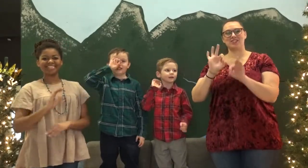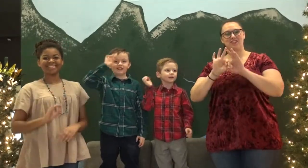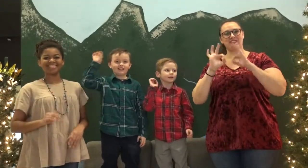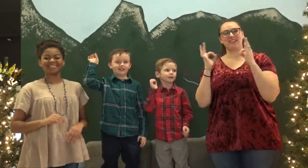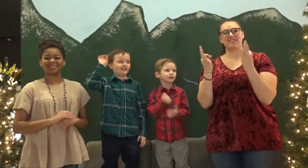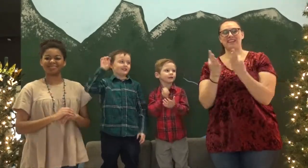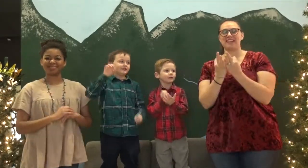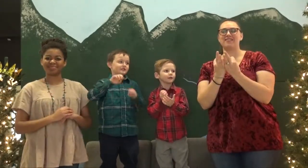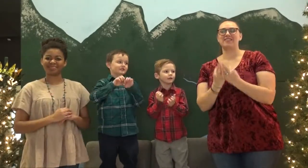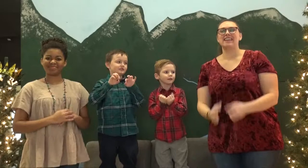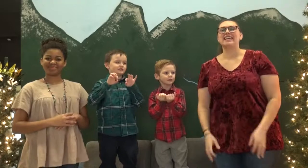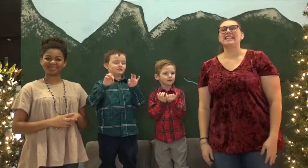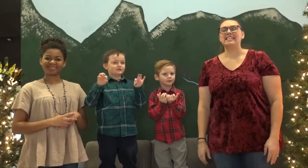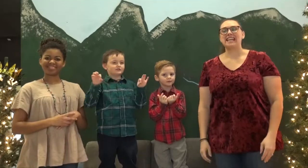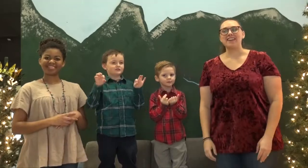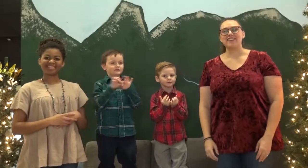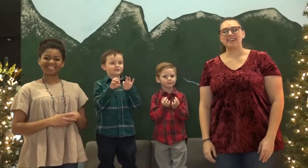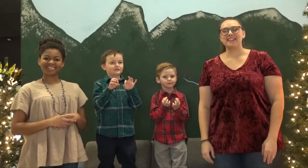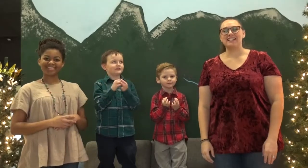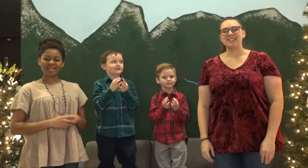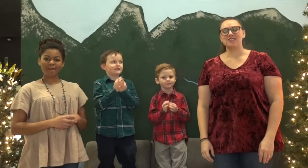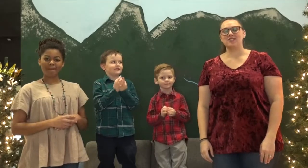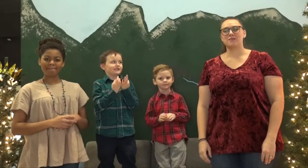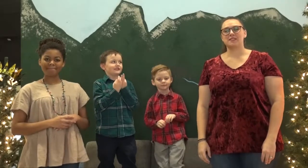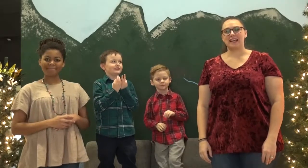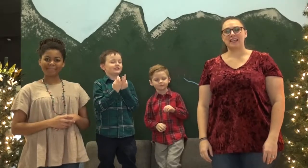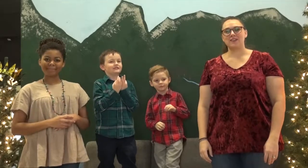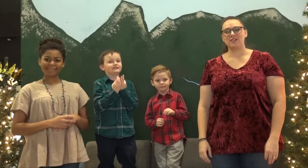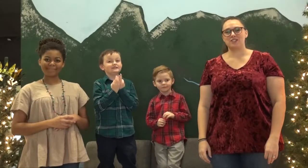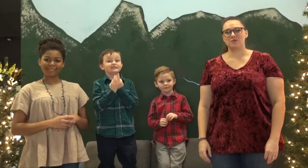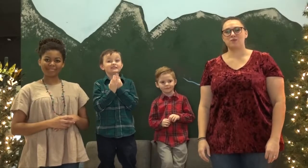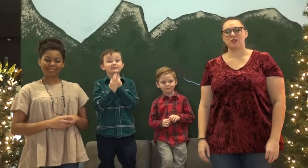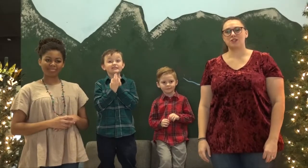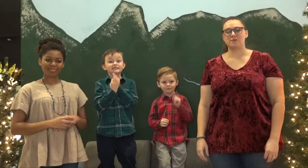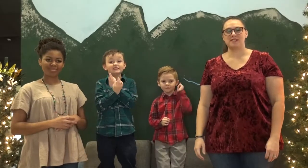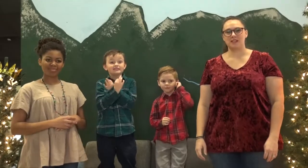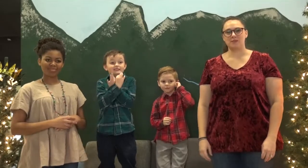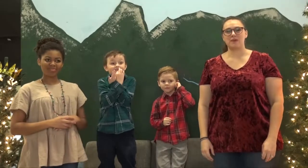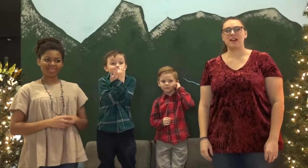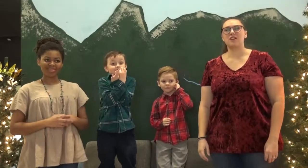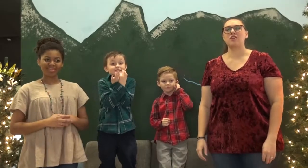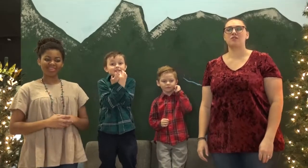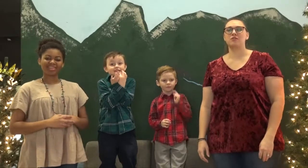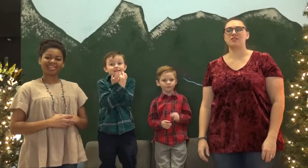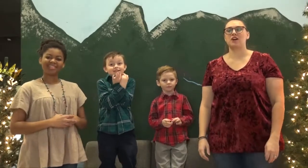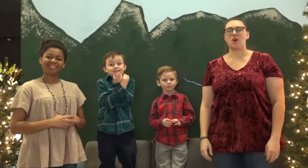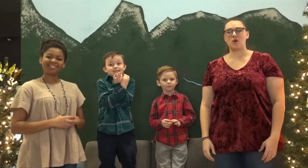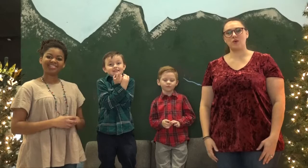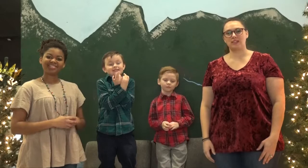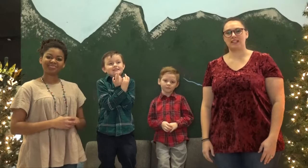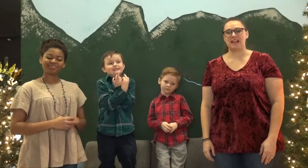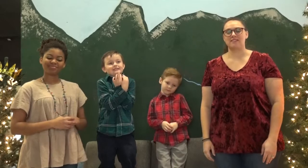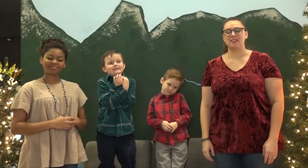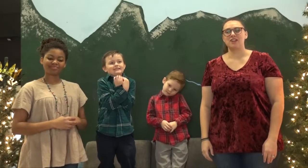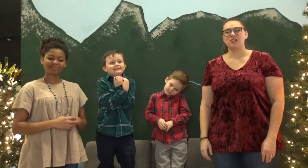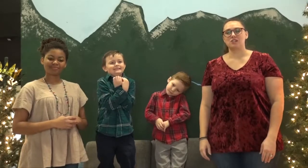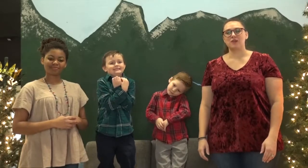Church family. Today we're going to teach you some sign language as we worship and celebrate through the song O Holy Night. So when it